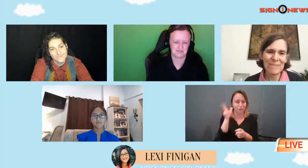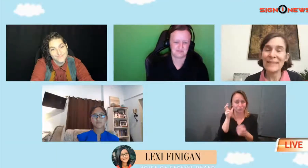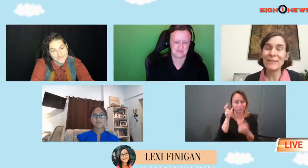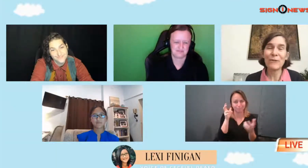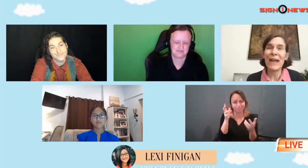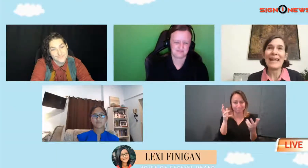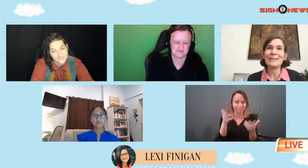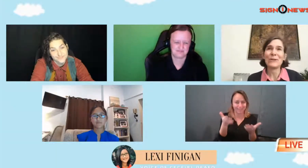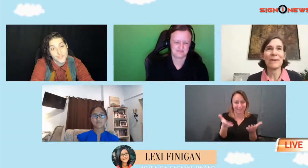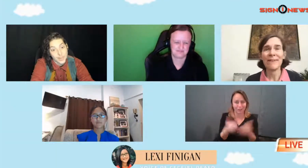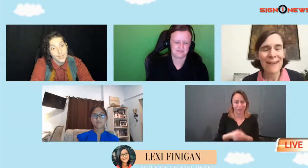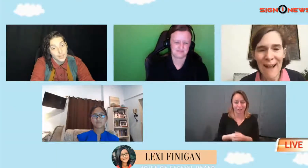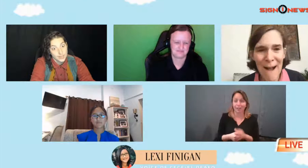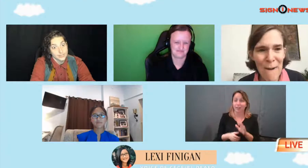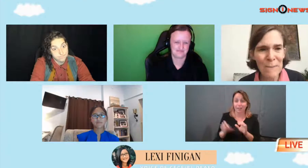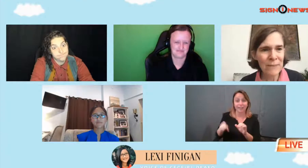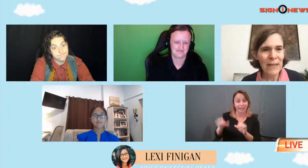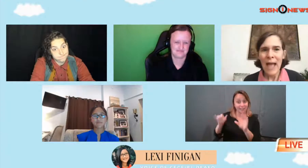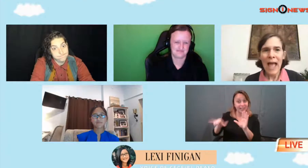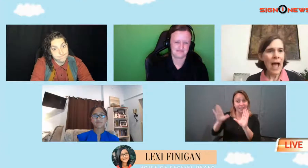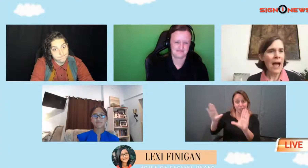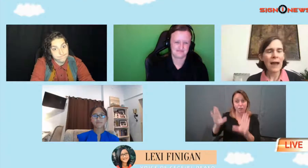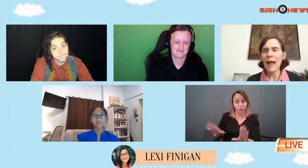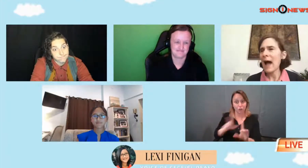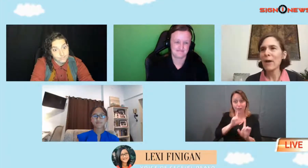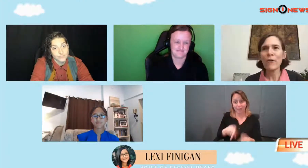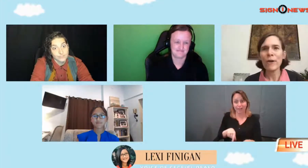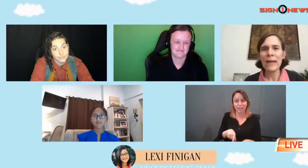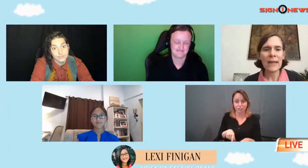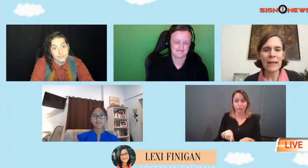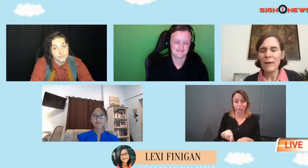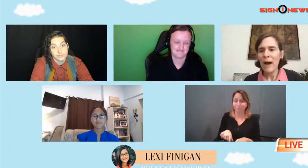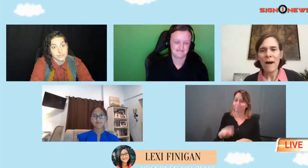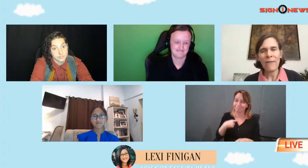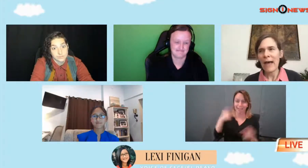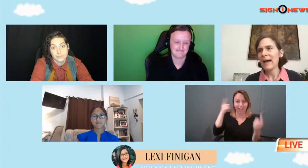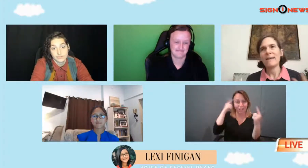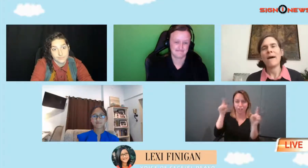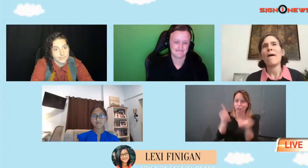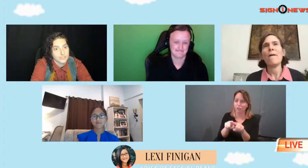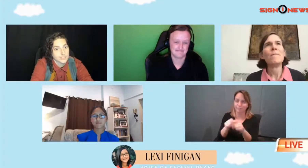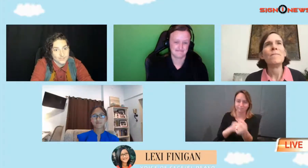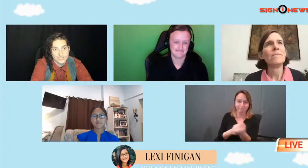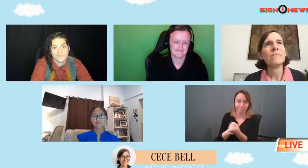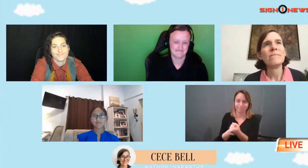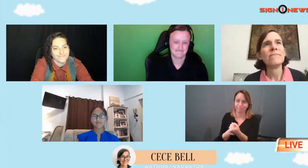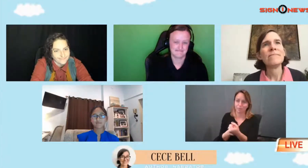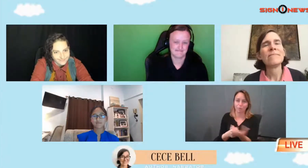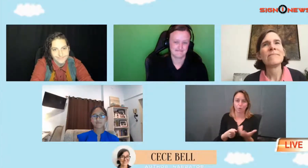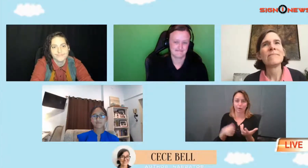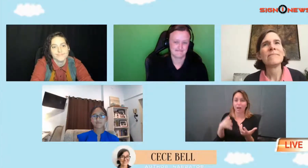Yeah, that's a great answer. And I agree that